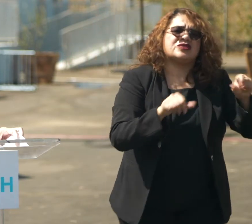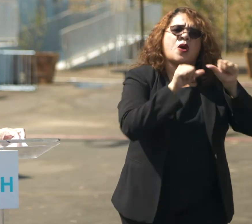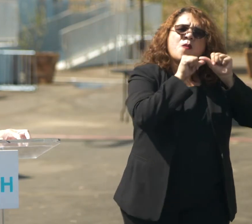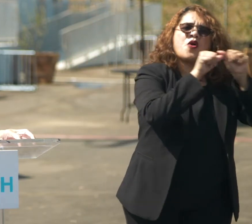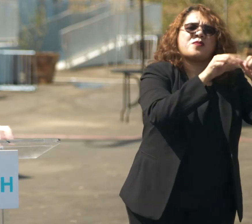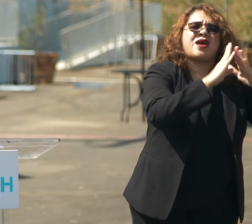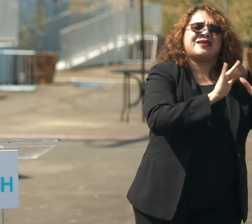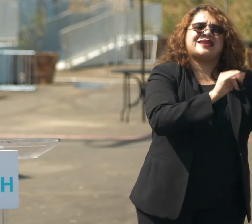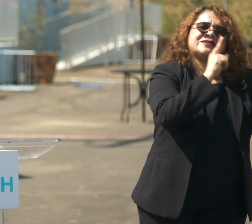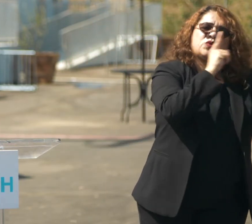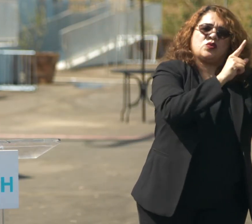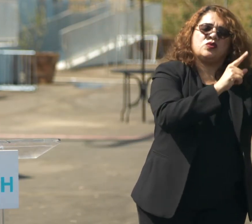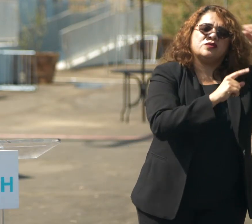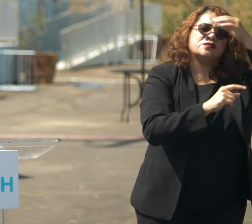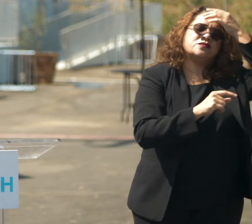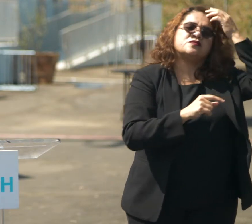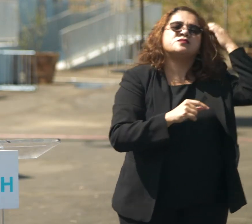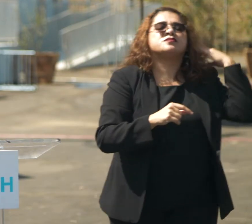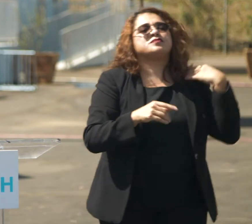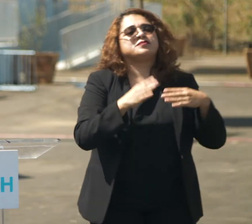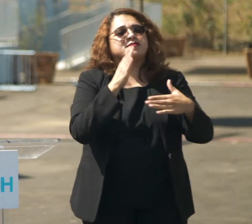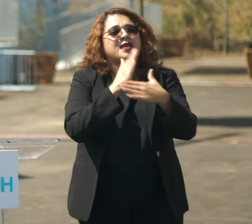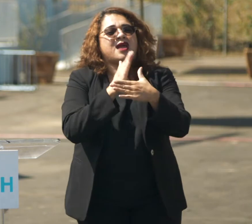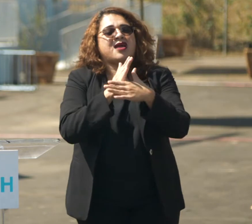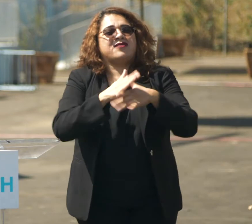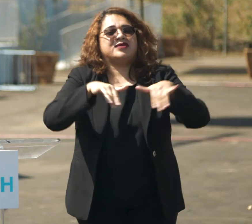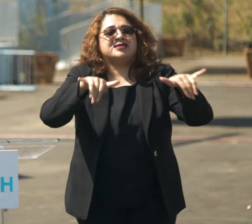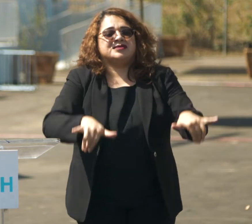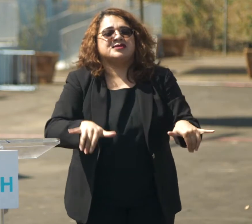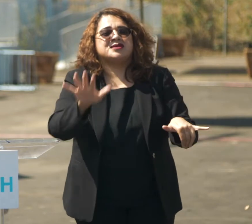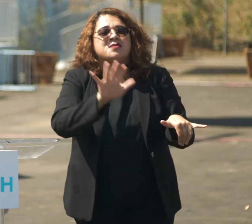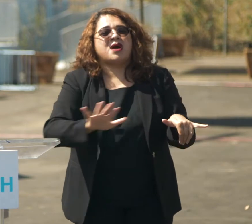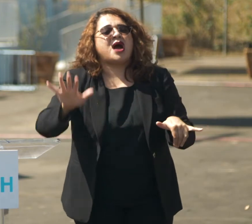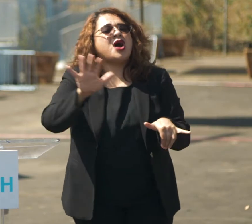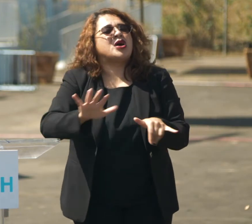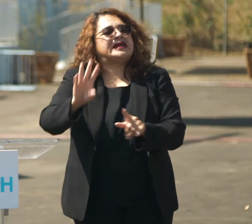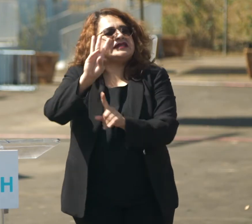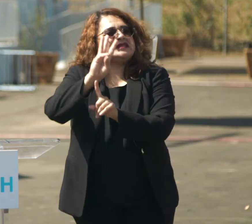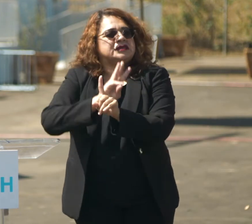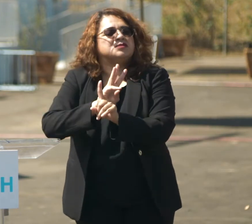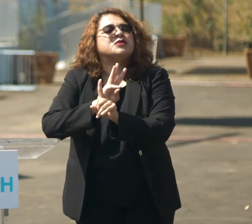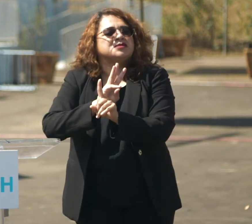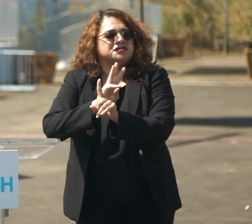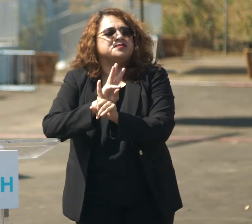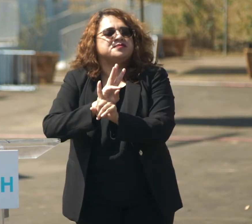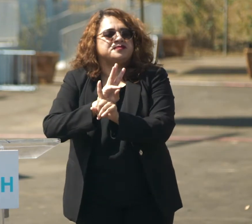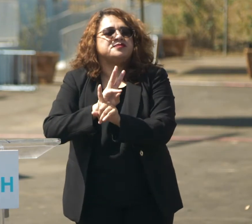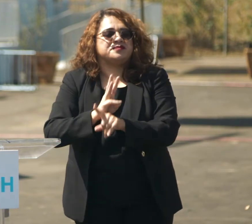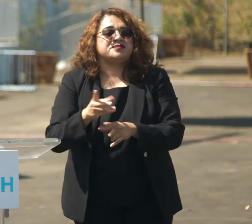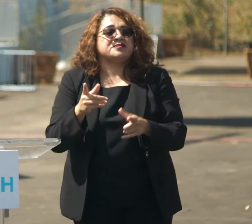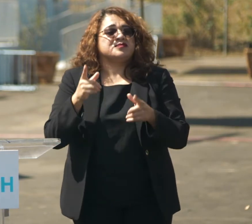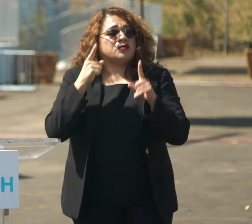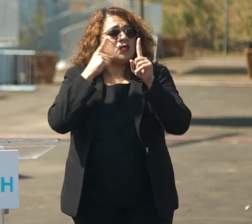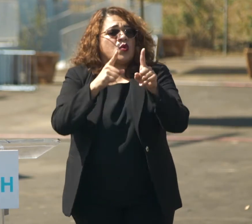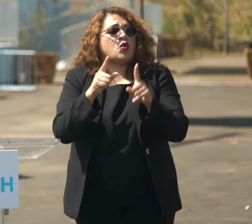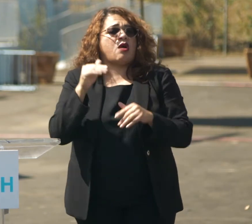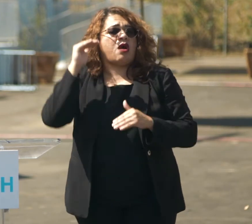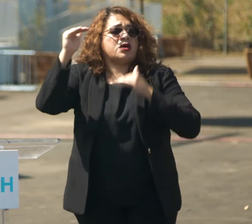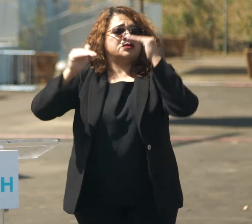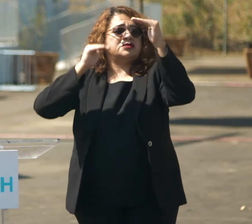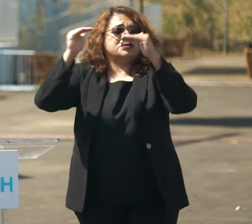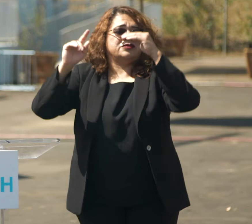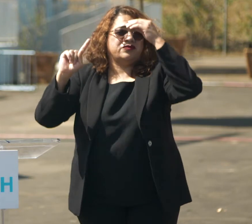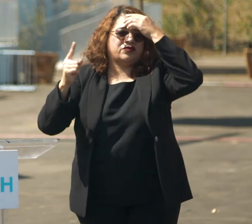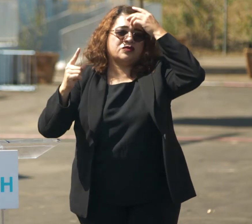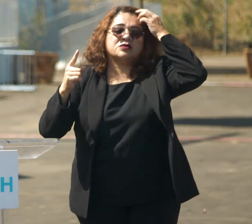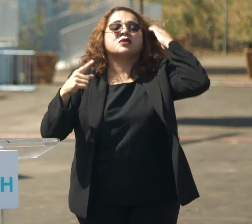goal. The average length of stay for individuals will be about 6 months. While the site will serve adults primarily, it will also be able